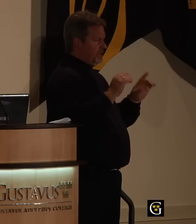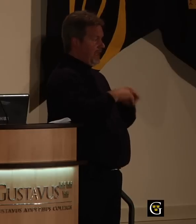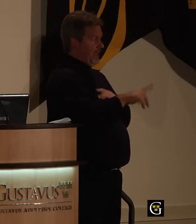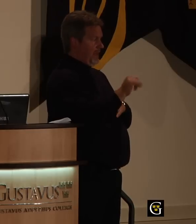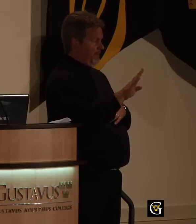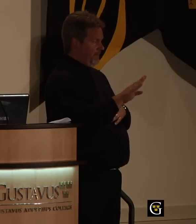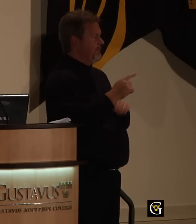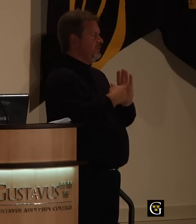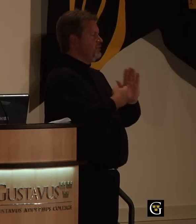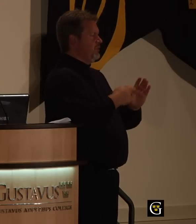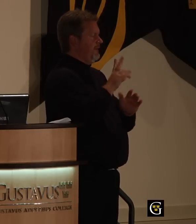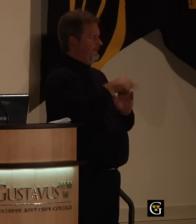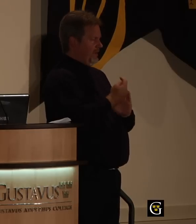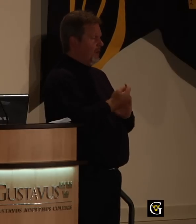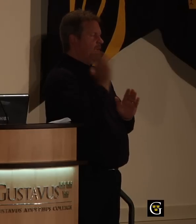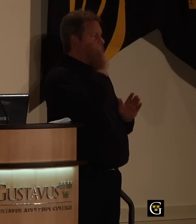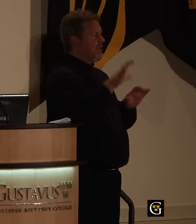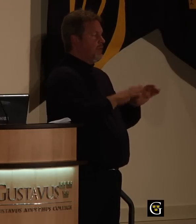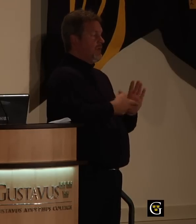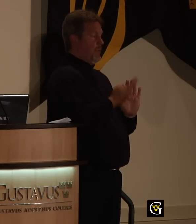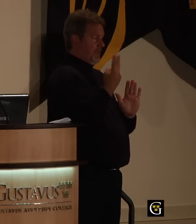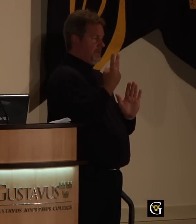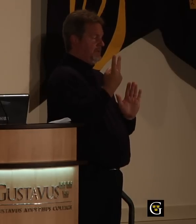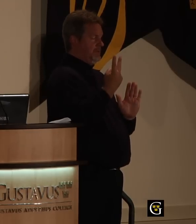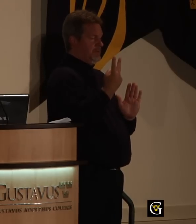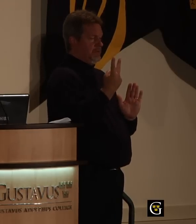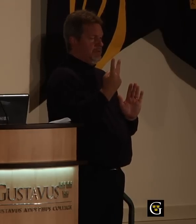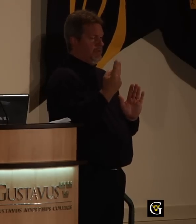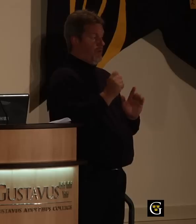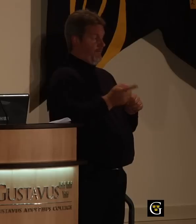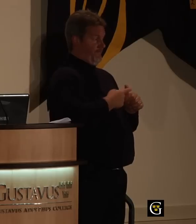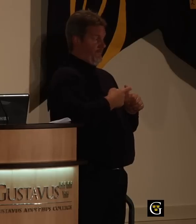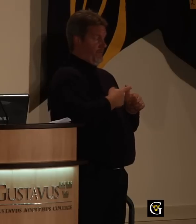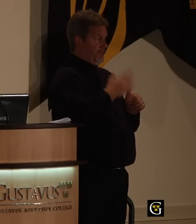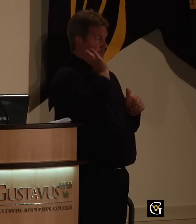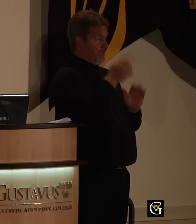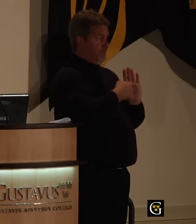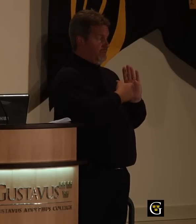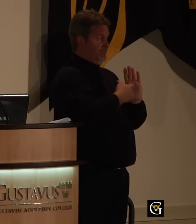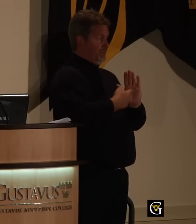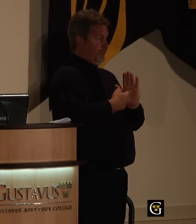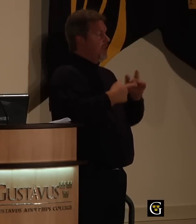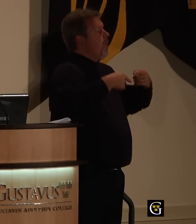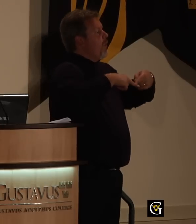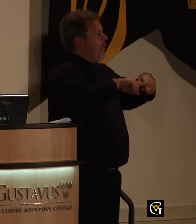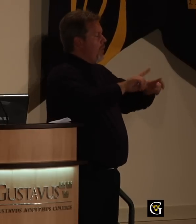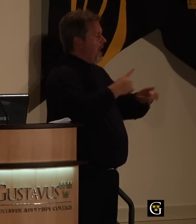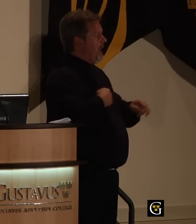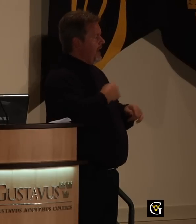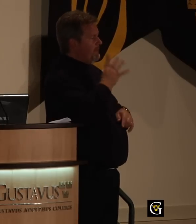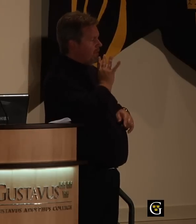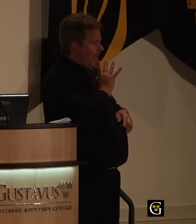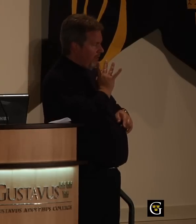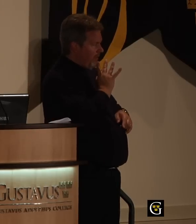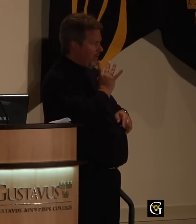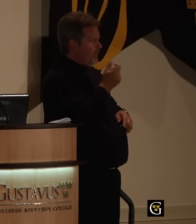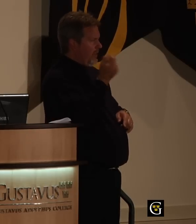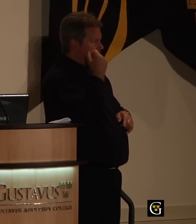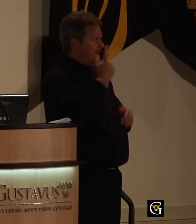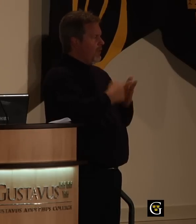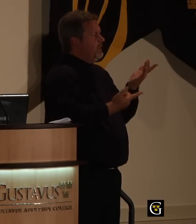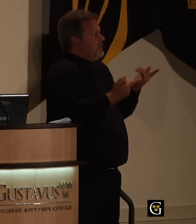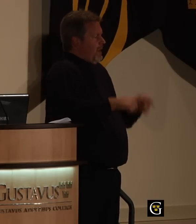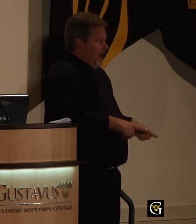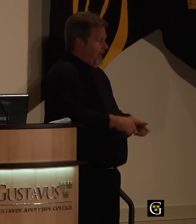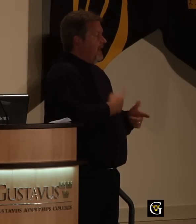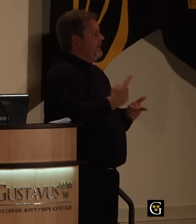show you a video. I'm going to do this twice, okay? So first I'm going to show it to you while talking, so you understand what's going on. And I'll show it to you again,